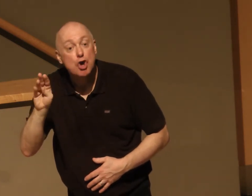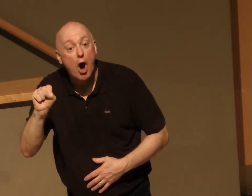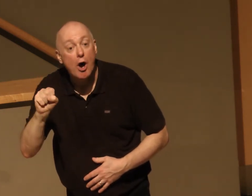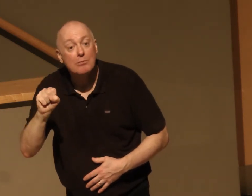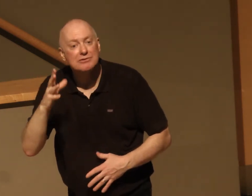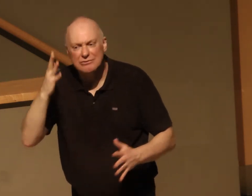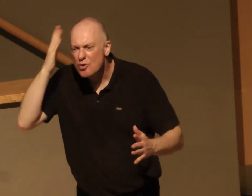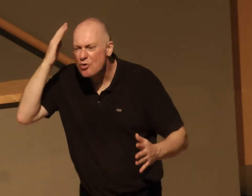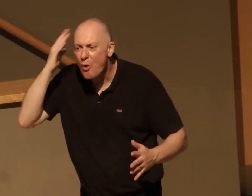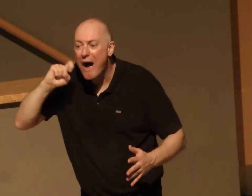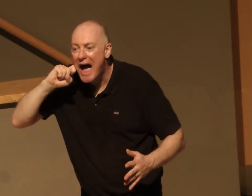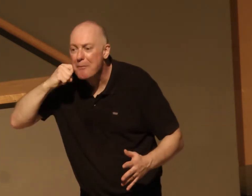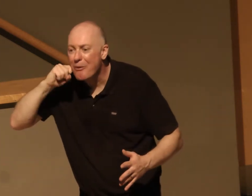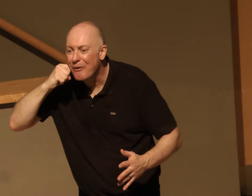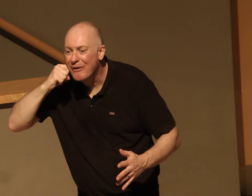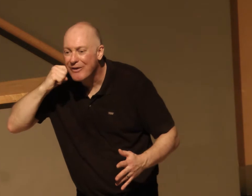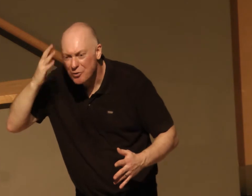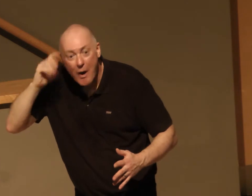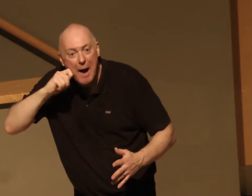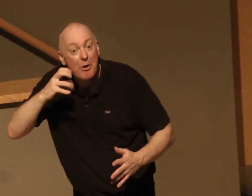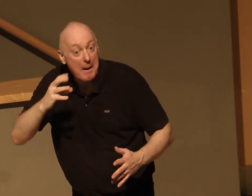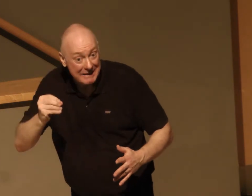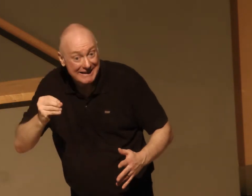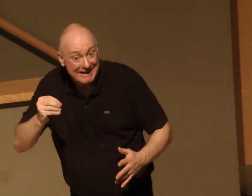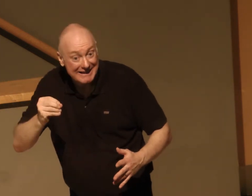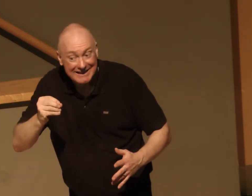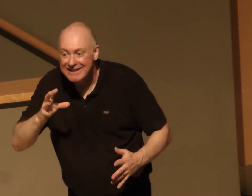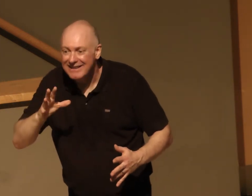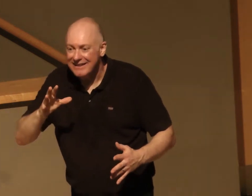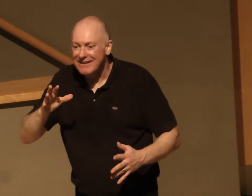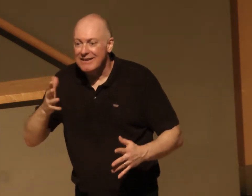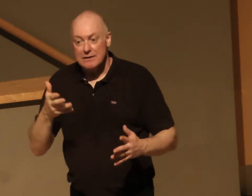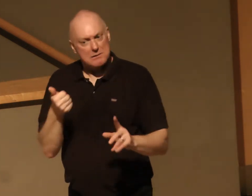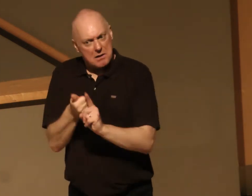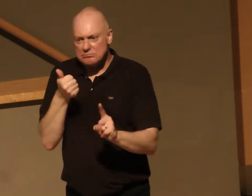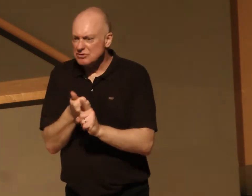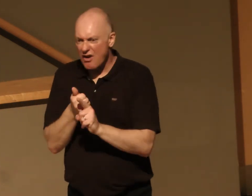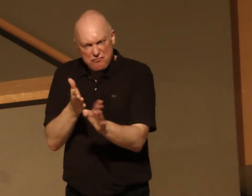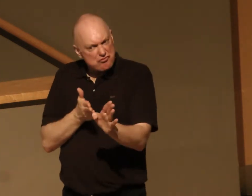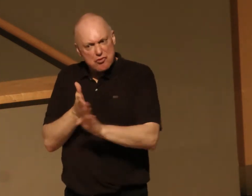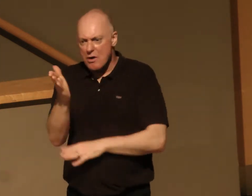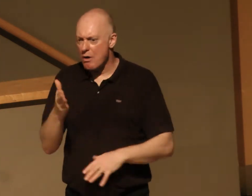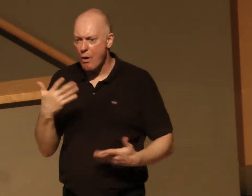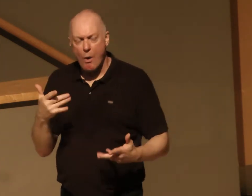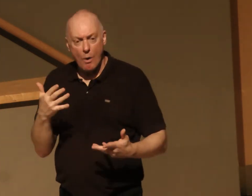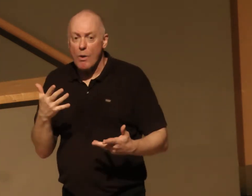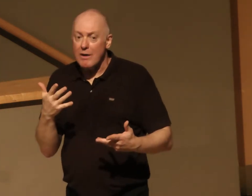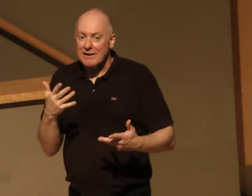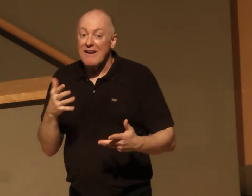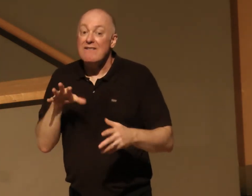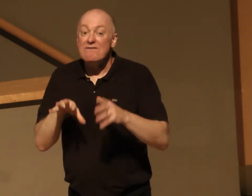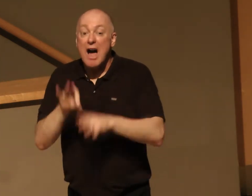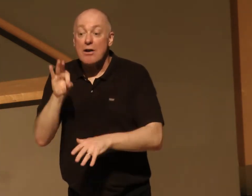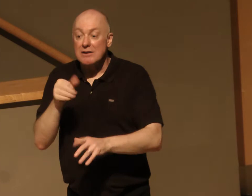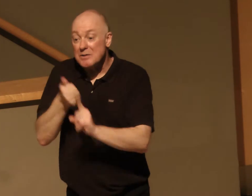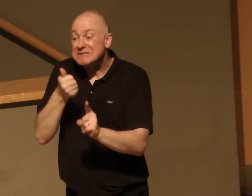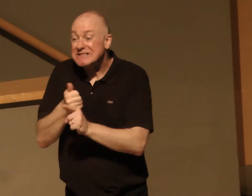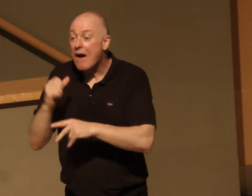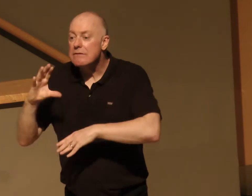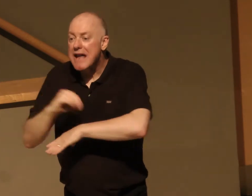worldwide tech company named Apple. At the pinnacle of his career, Steve Jobs was diagnosed with cancer. Listen to what one colleague